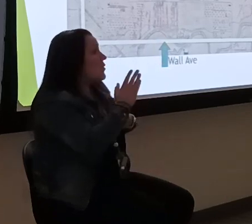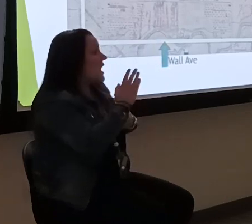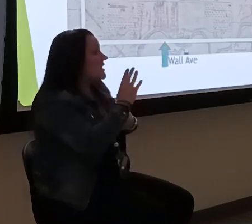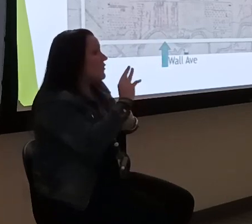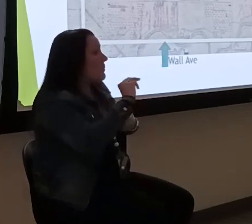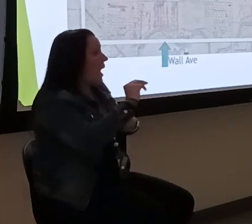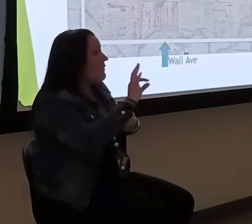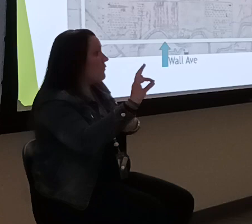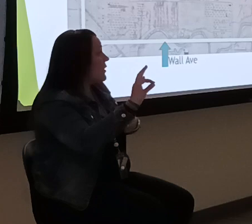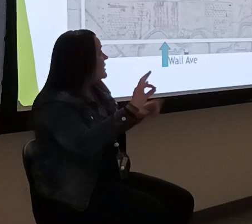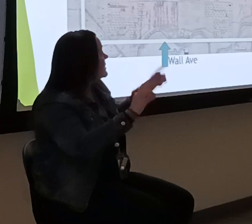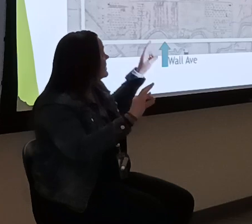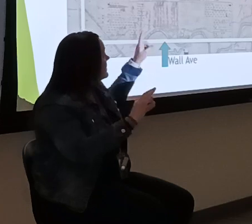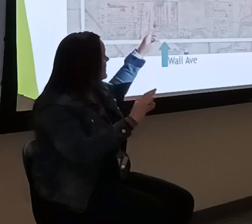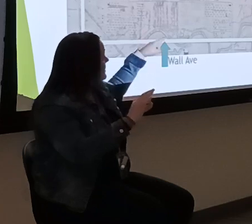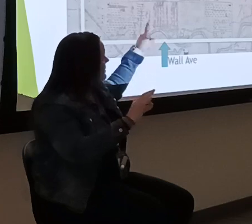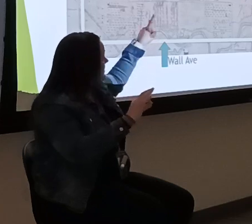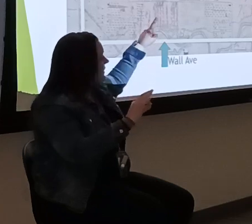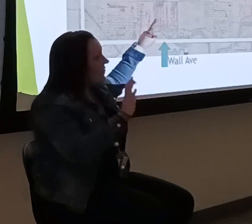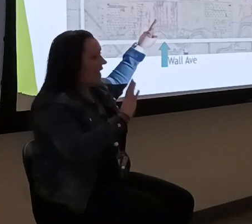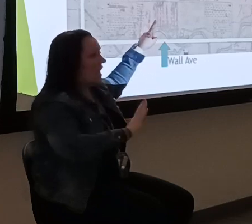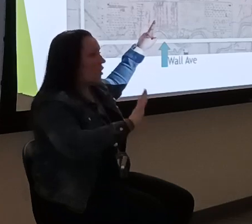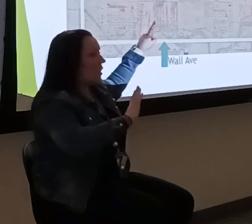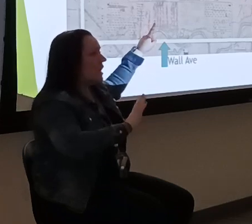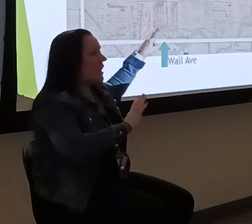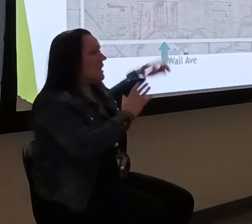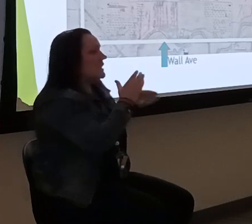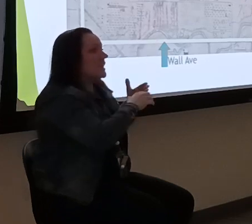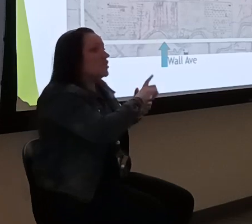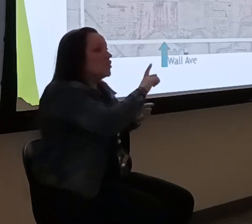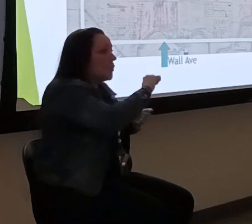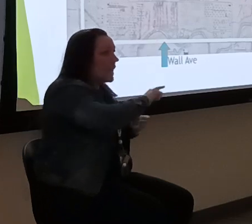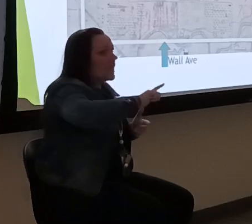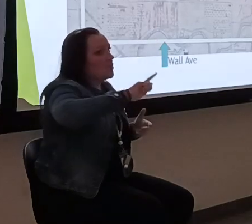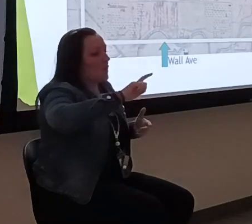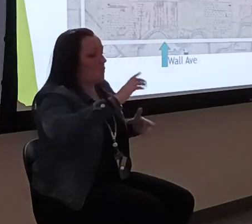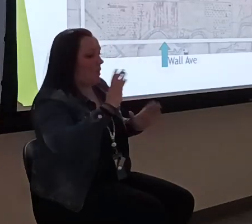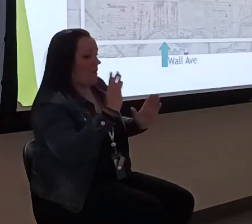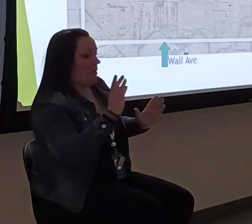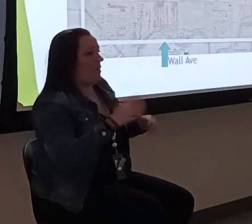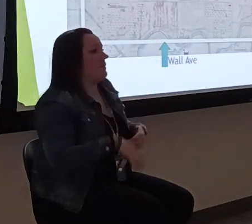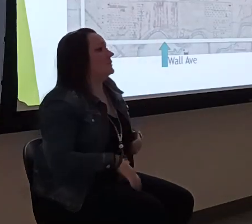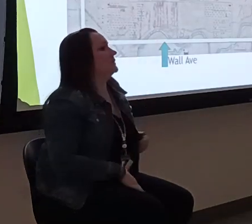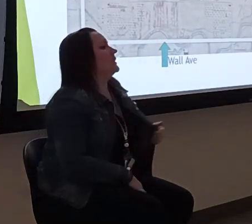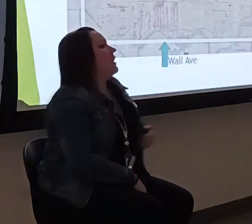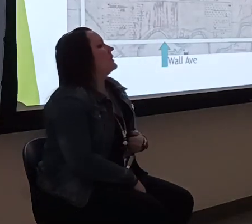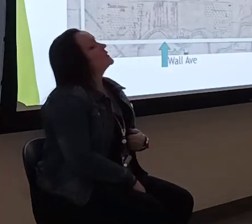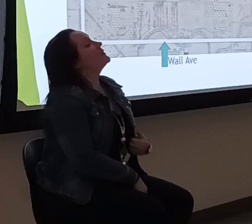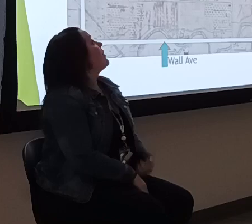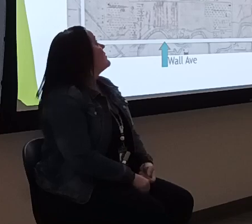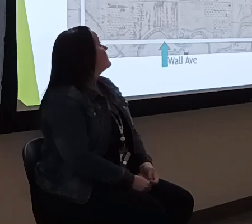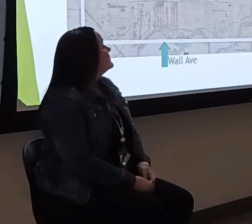This is section 20 and this is section 21 that we were looking at before.